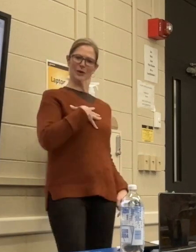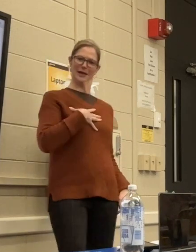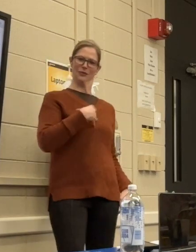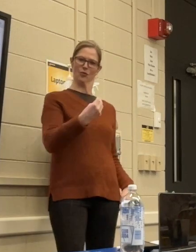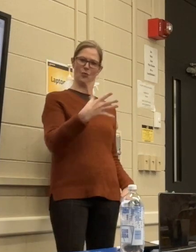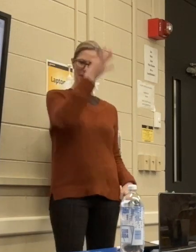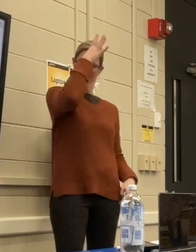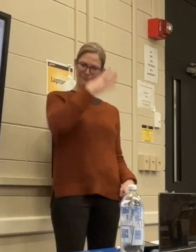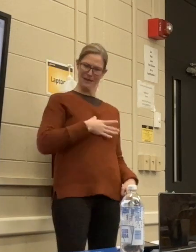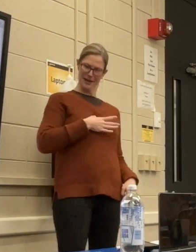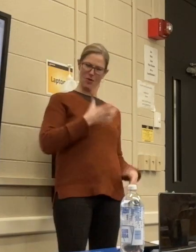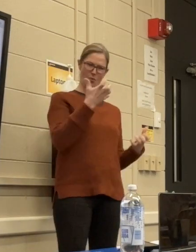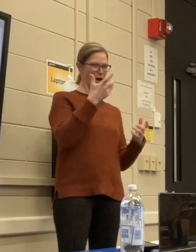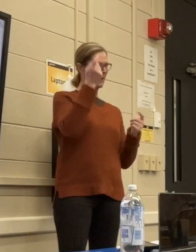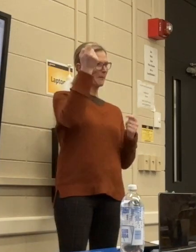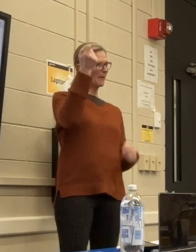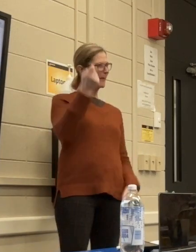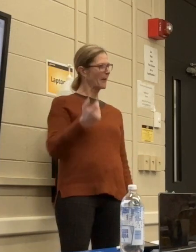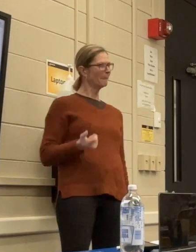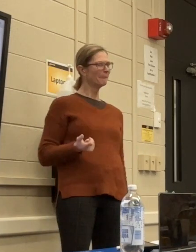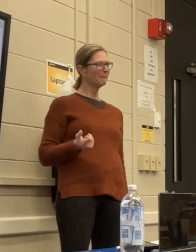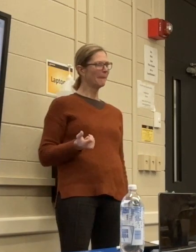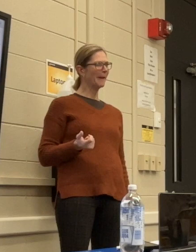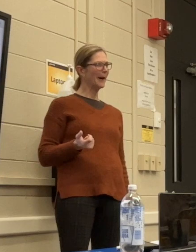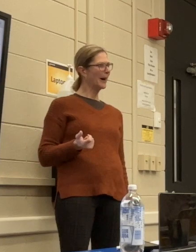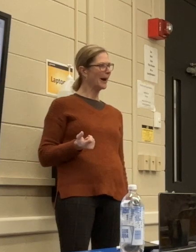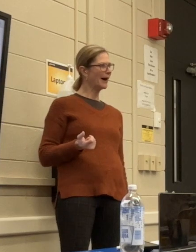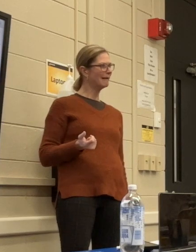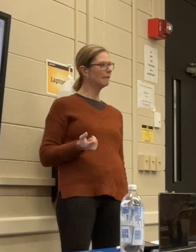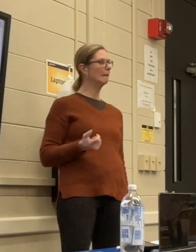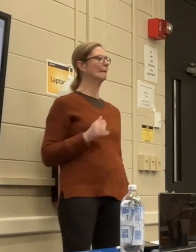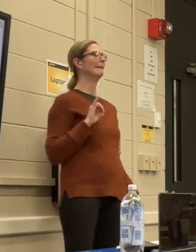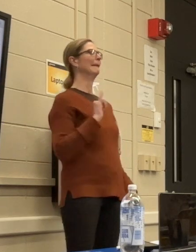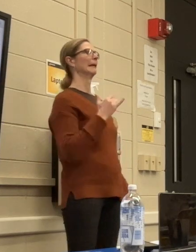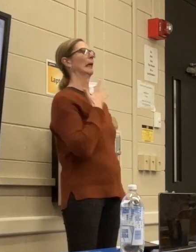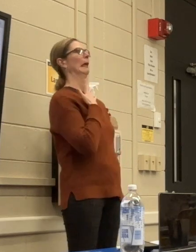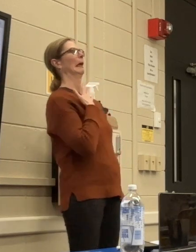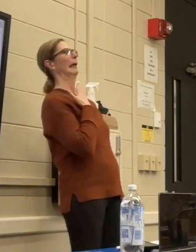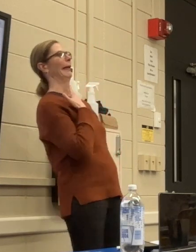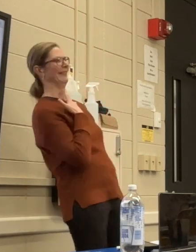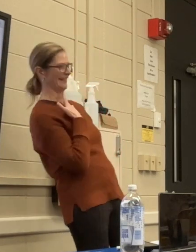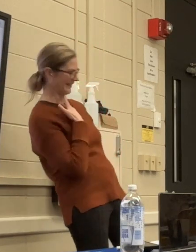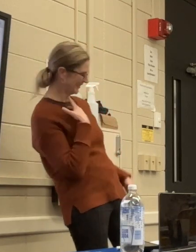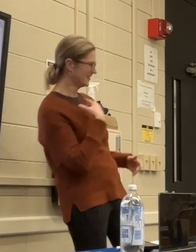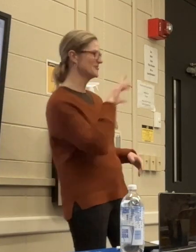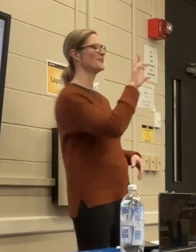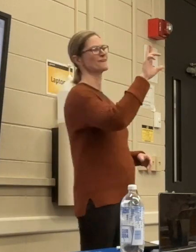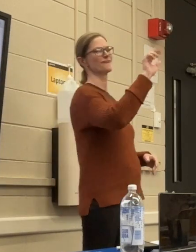important. You're a white man and you want to get rid of it. Ooh, so